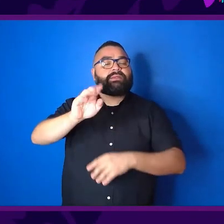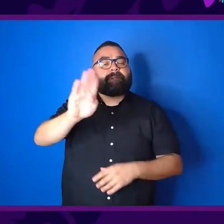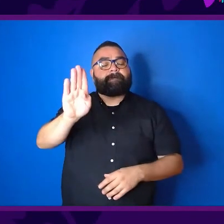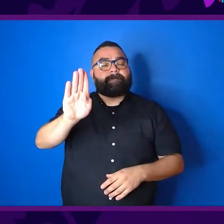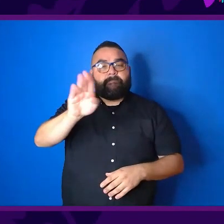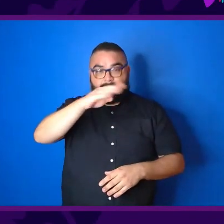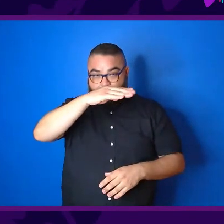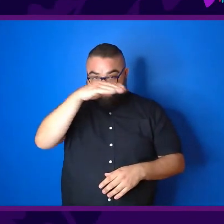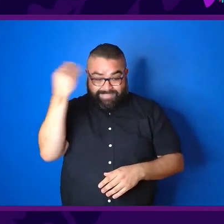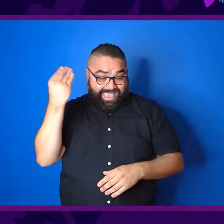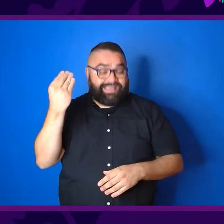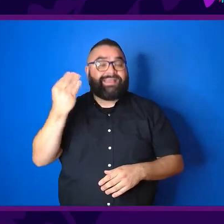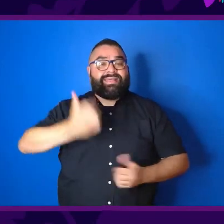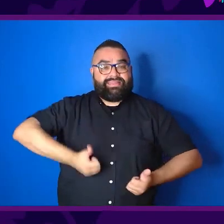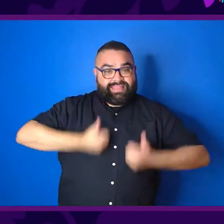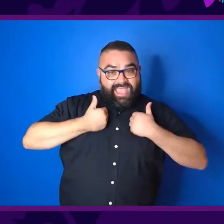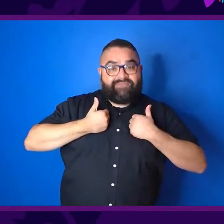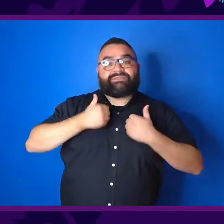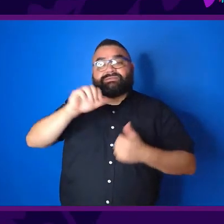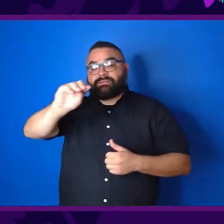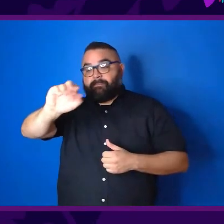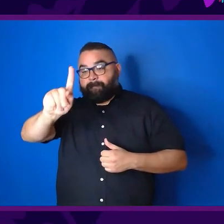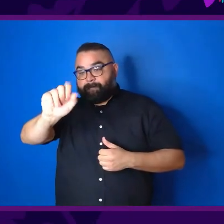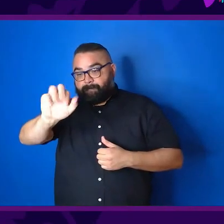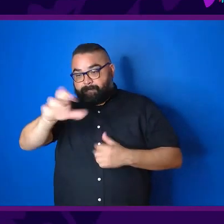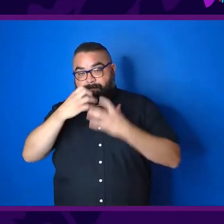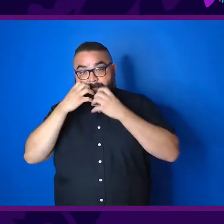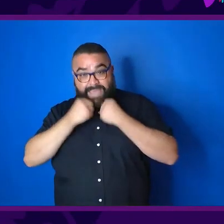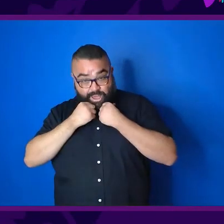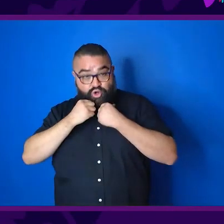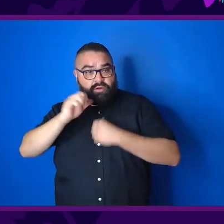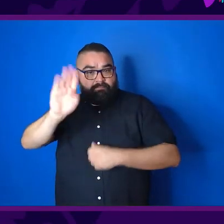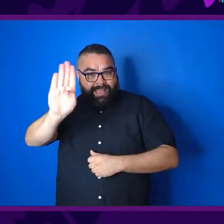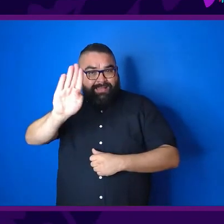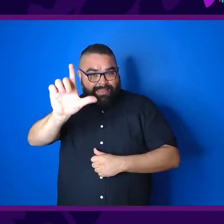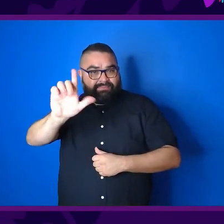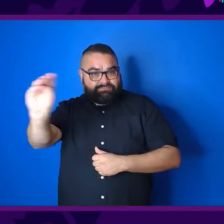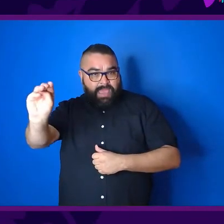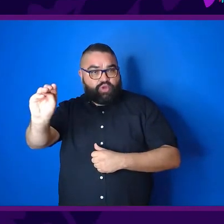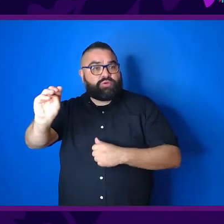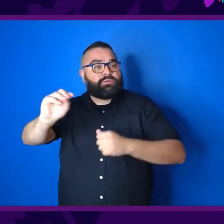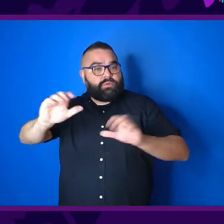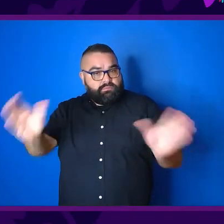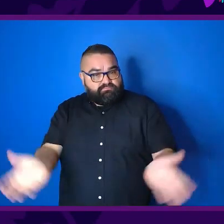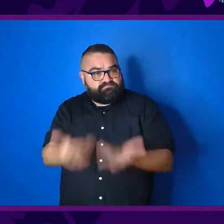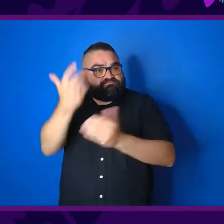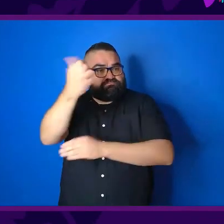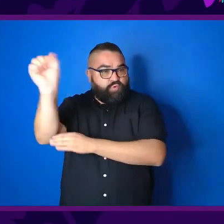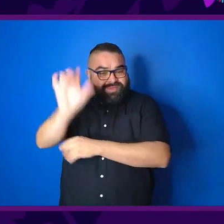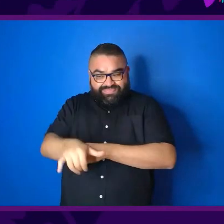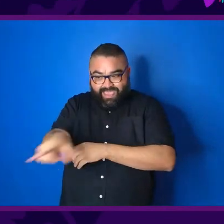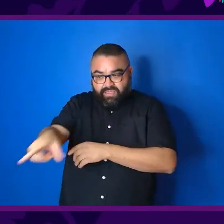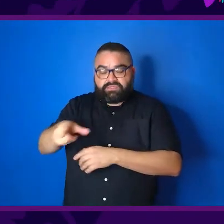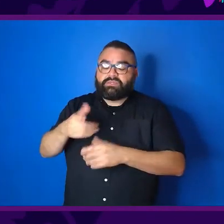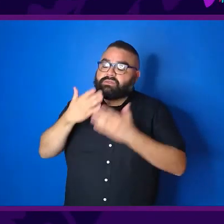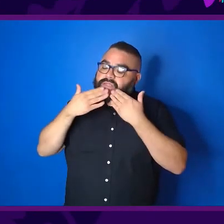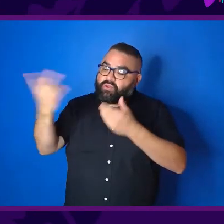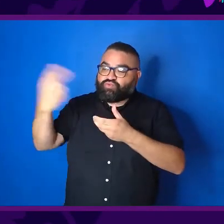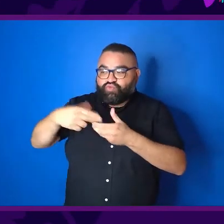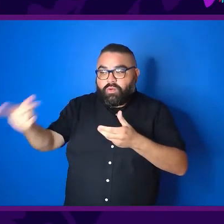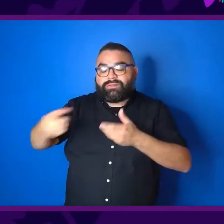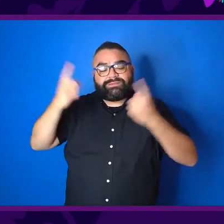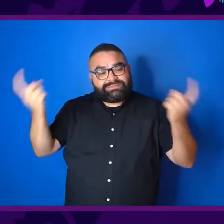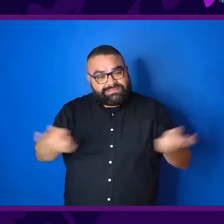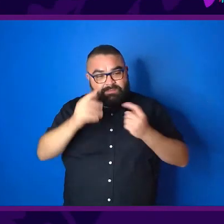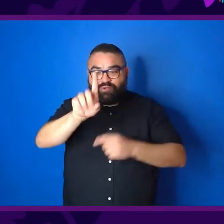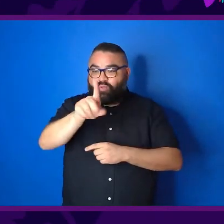we're very honored and we're very privileged that she was able to send a message and help celebrate Dolores' 90th birthday. Black